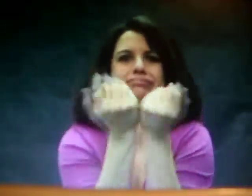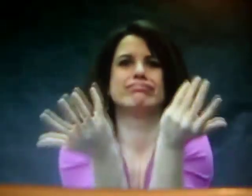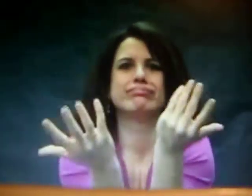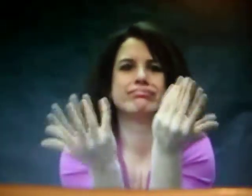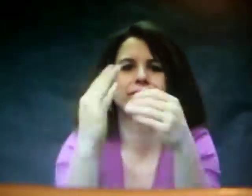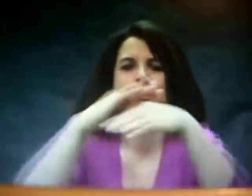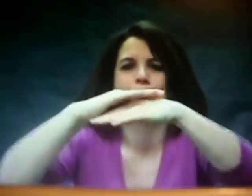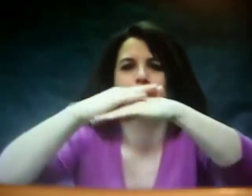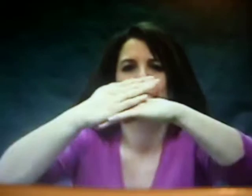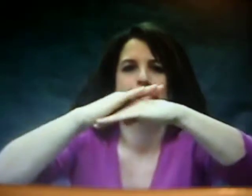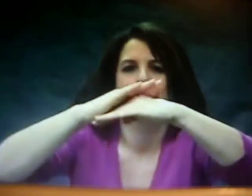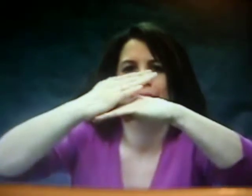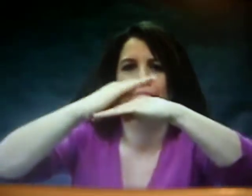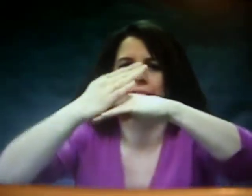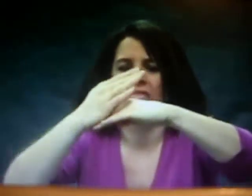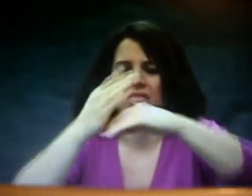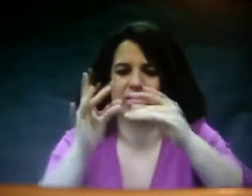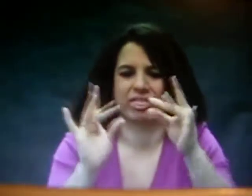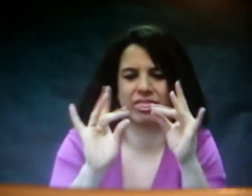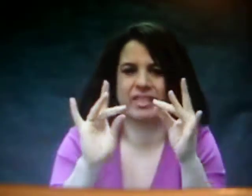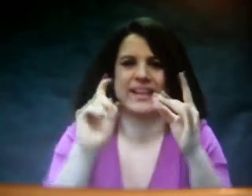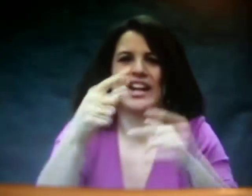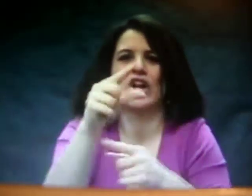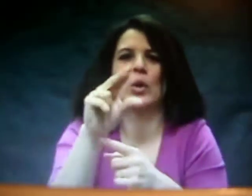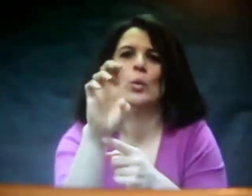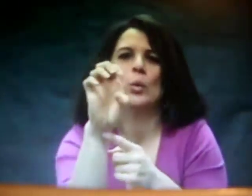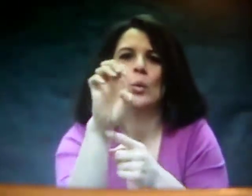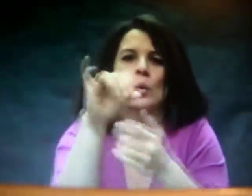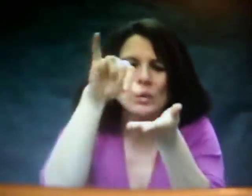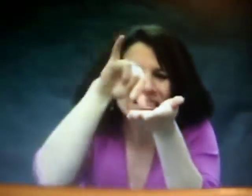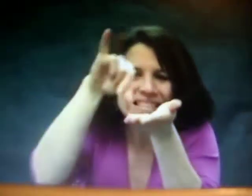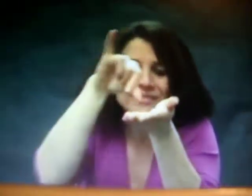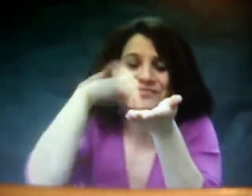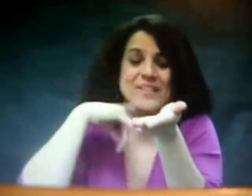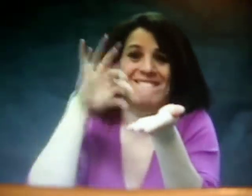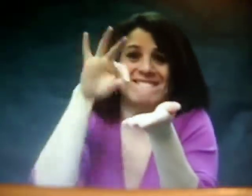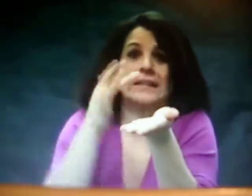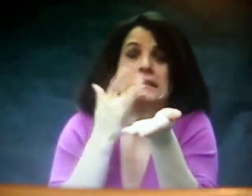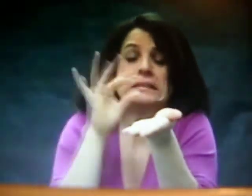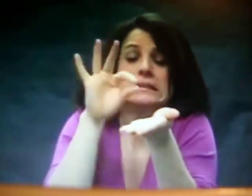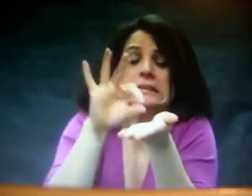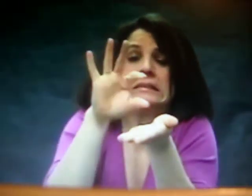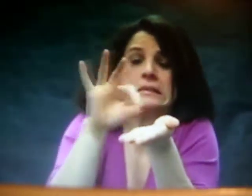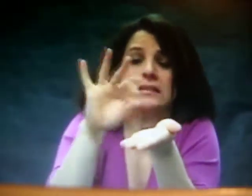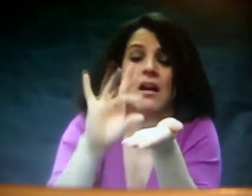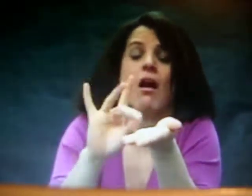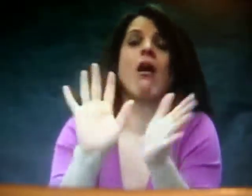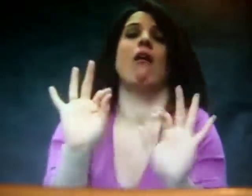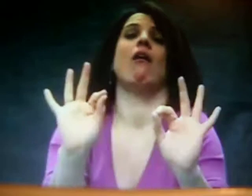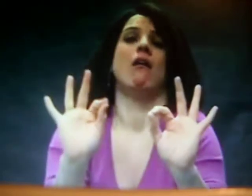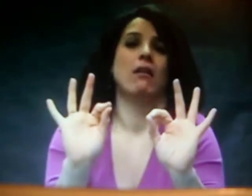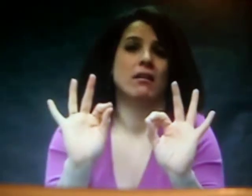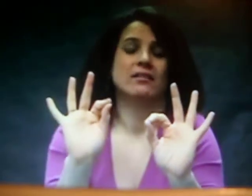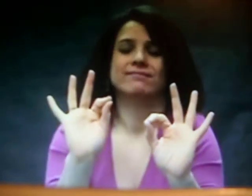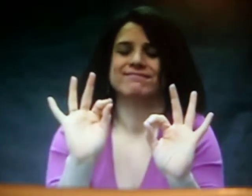my sidekick. It wouldn't open. It was really sticky, so I used some type of